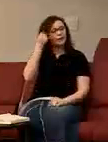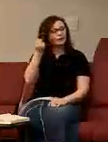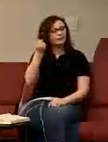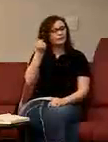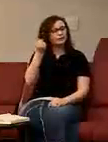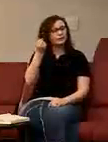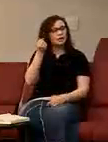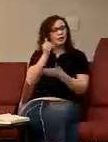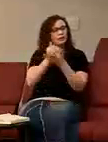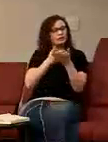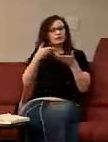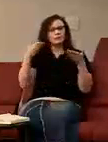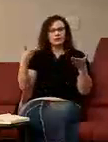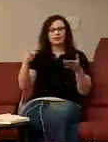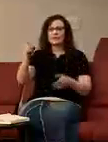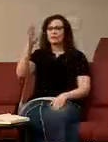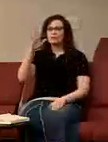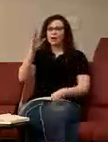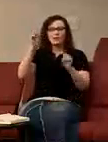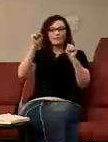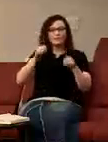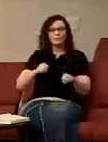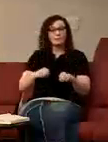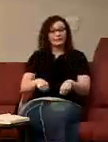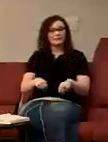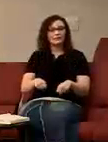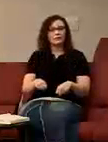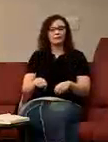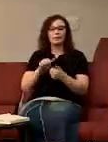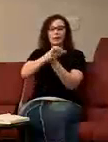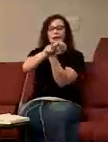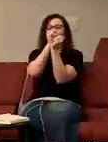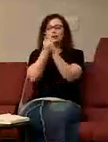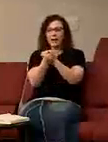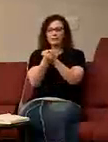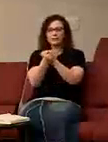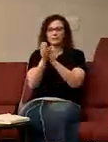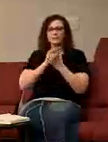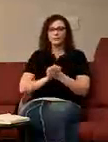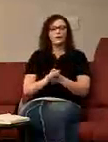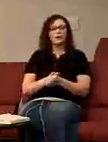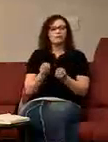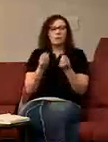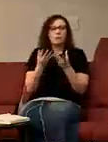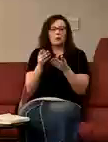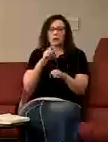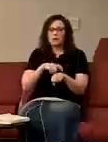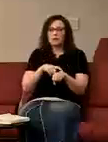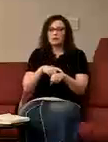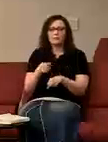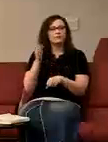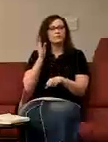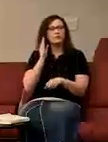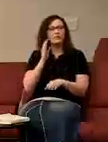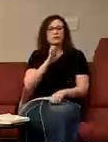some things, God's given us the ability to adapt. And a lot of times we hear the word evolution, and we think, well, but we